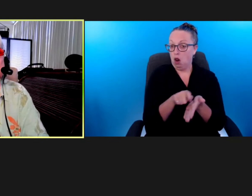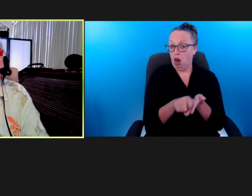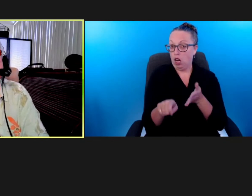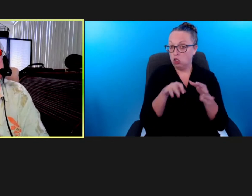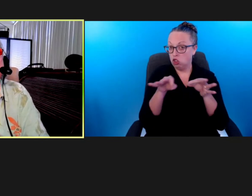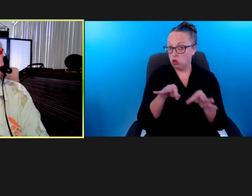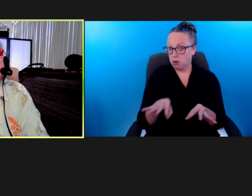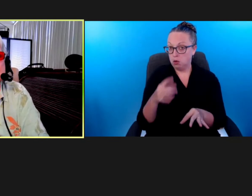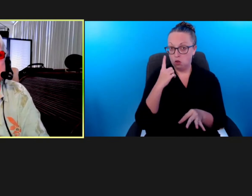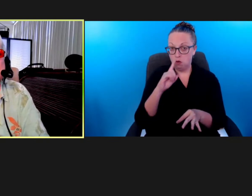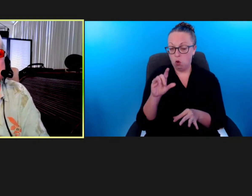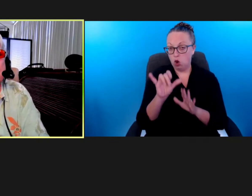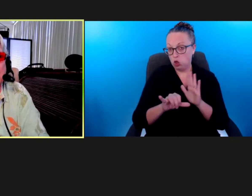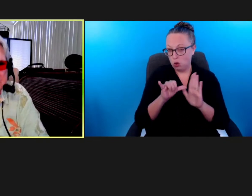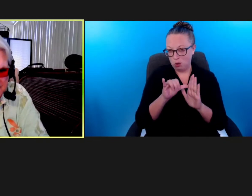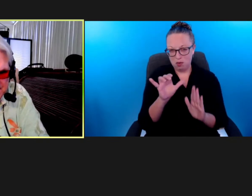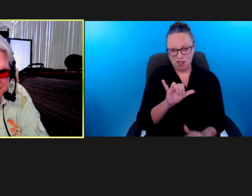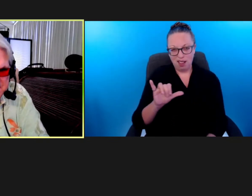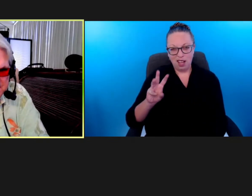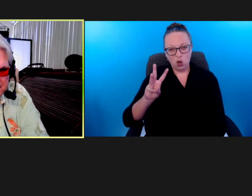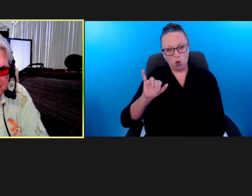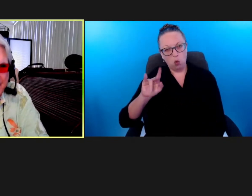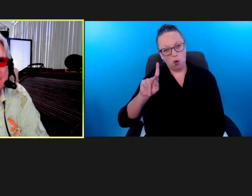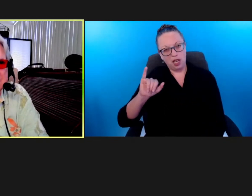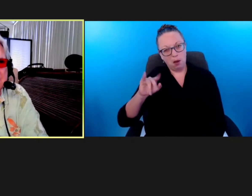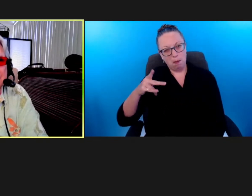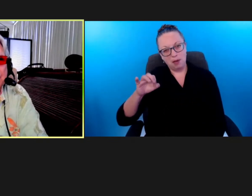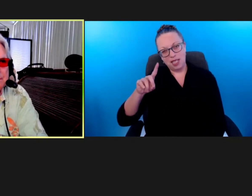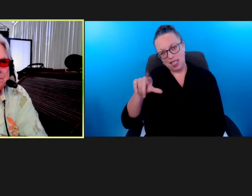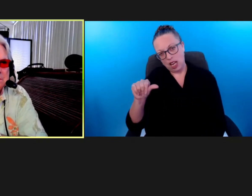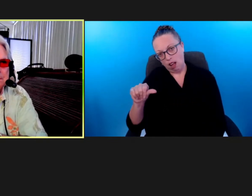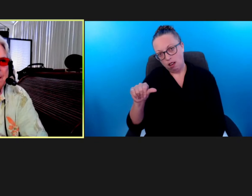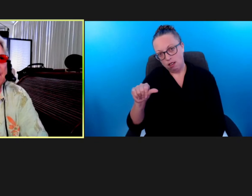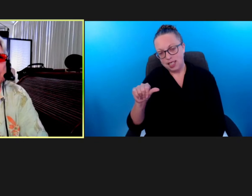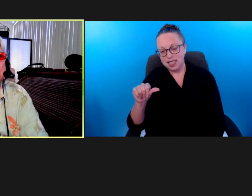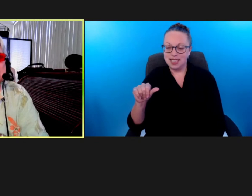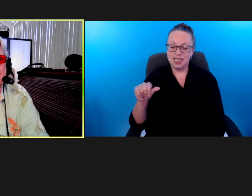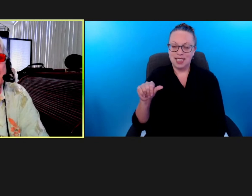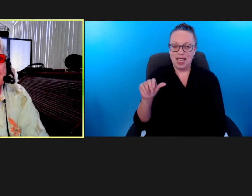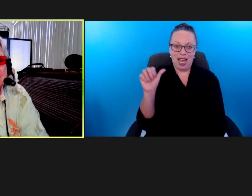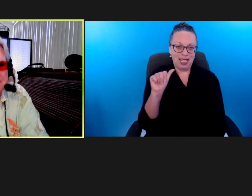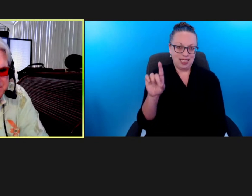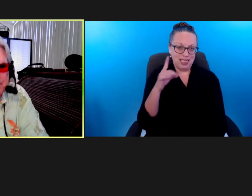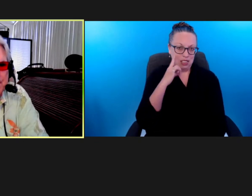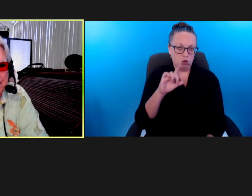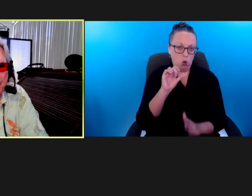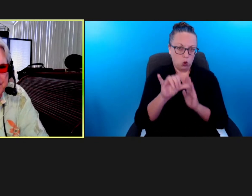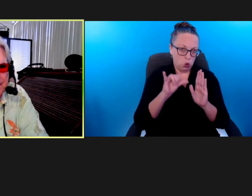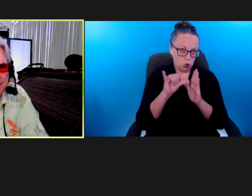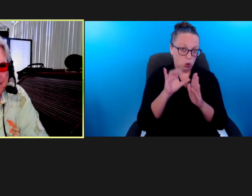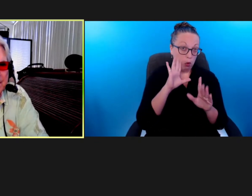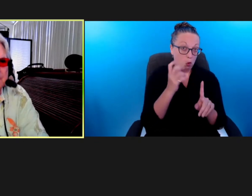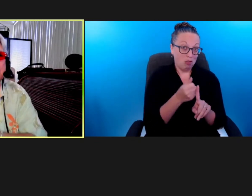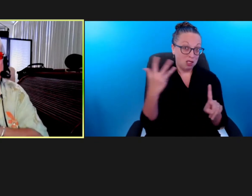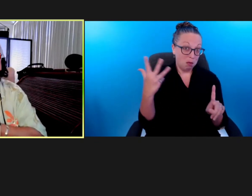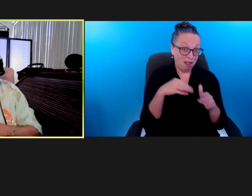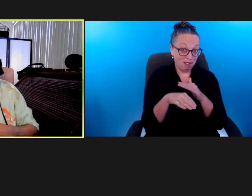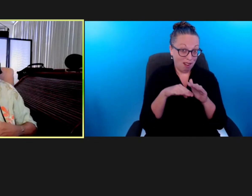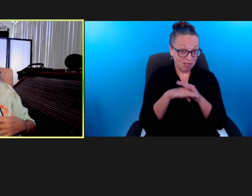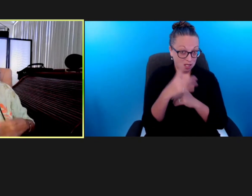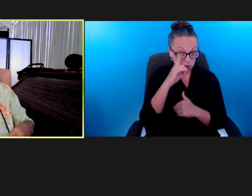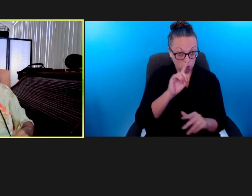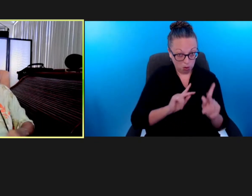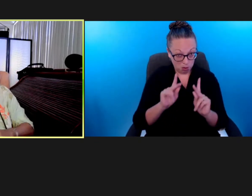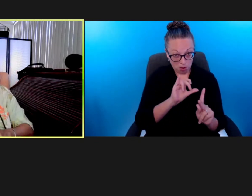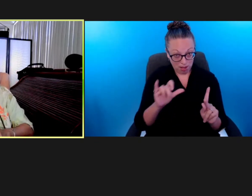Like Wikipedia, it's democratized AD for YouTube and will expand access for people like me.